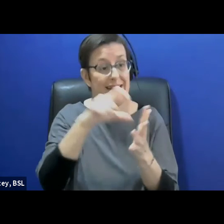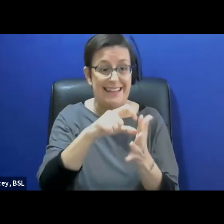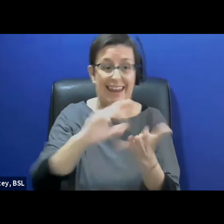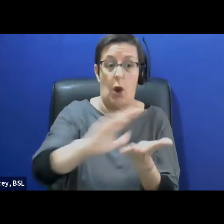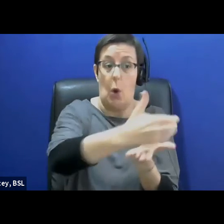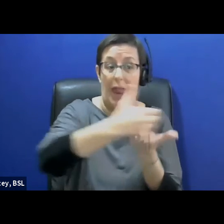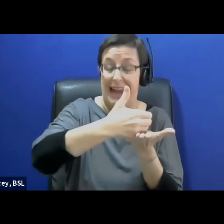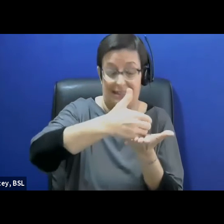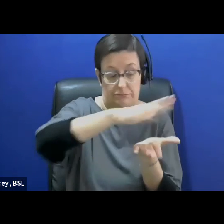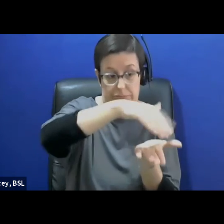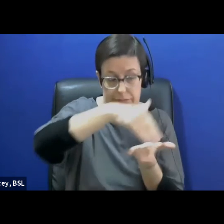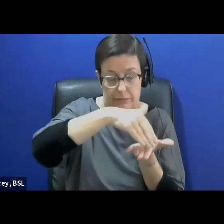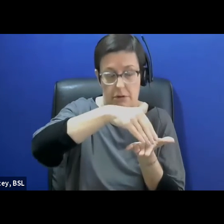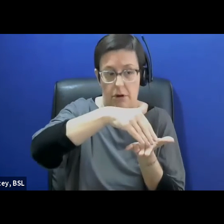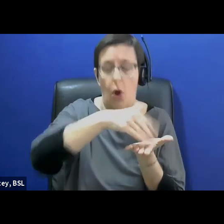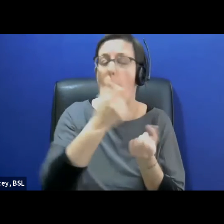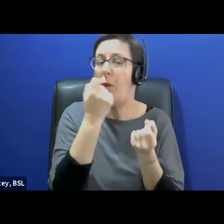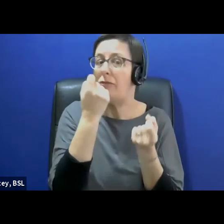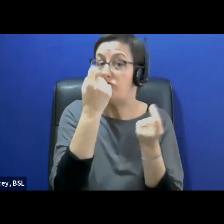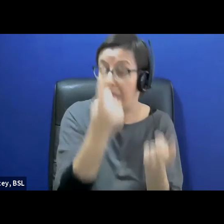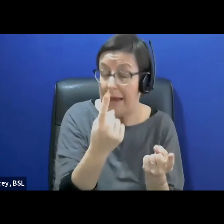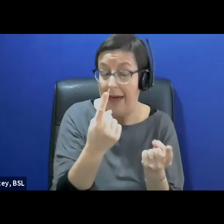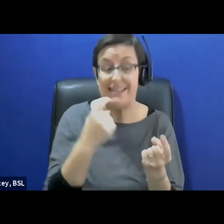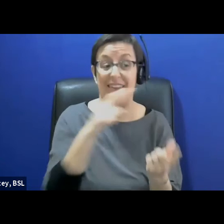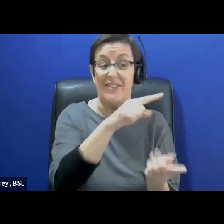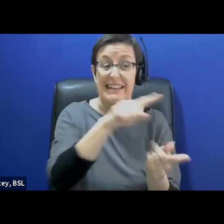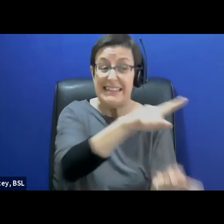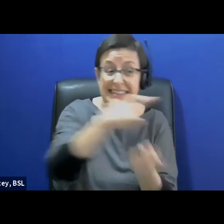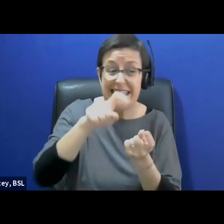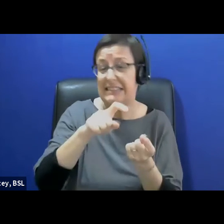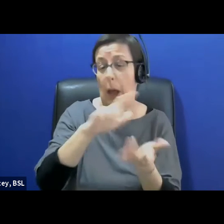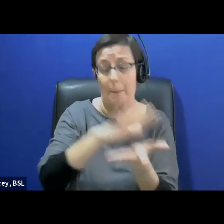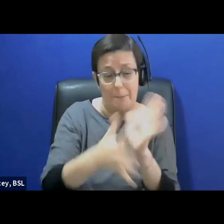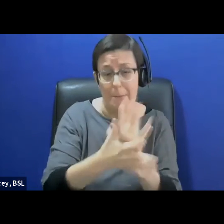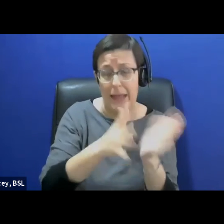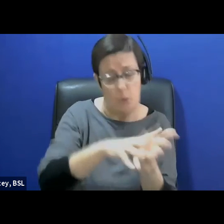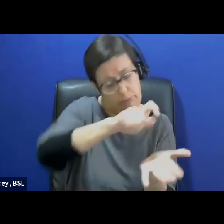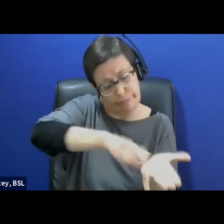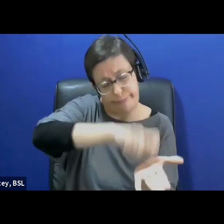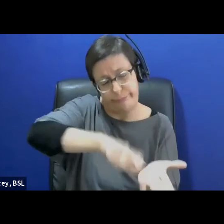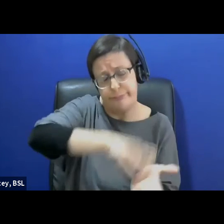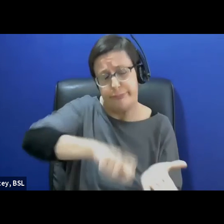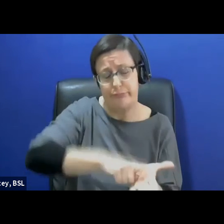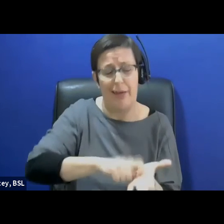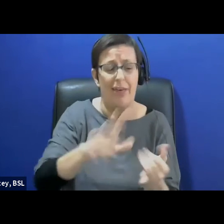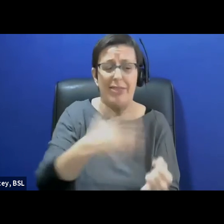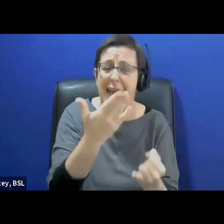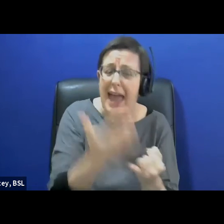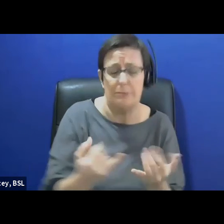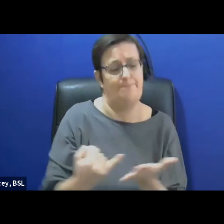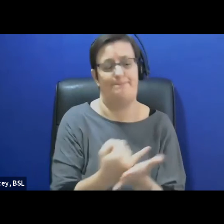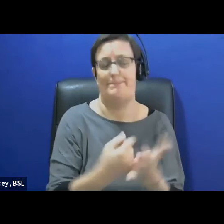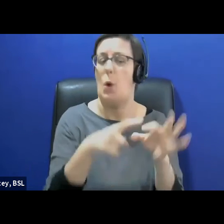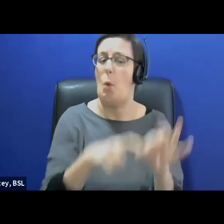we realized that the poor data collection usually using the manual data collection, and then at the end it's resulting